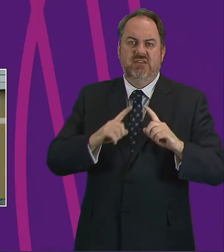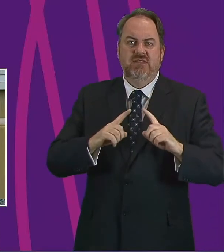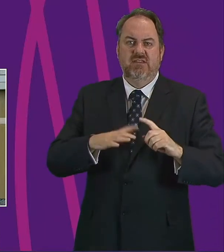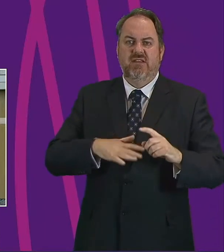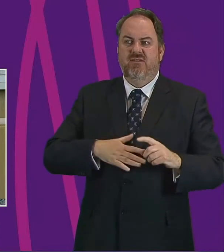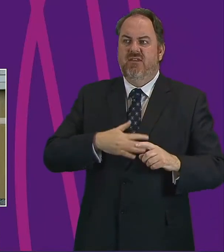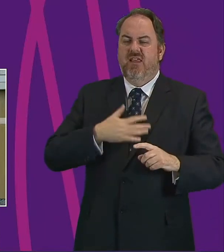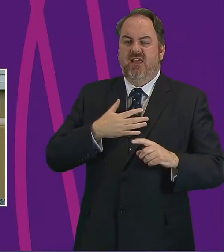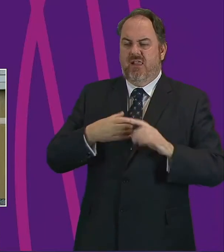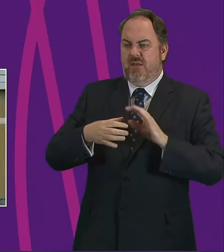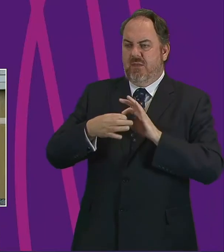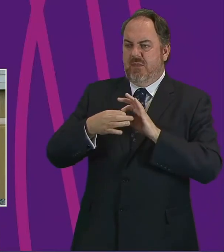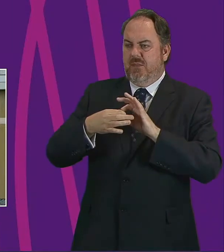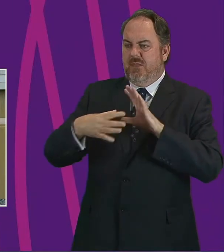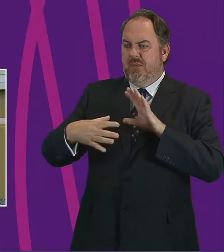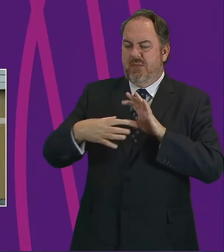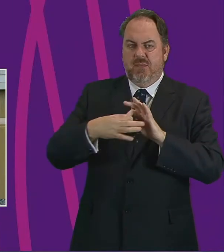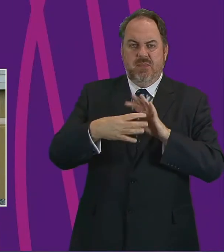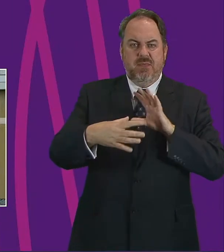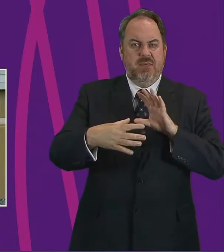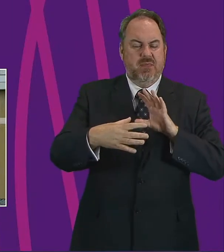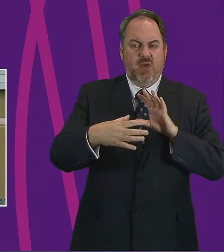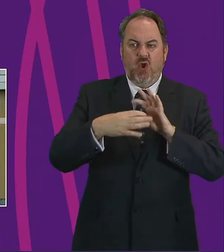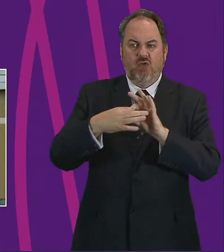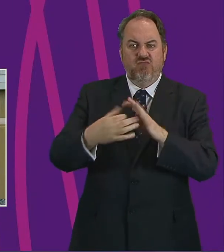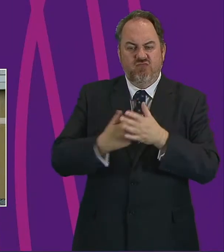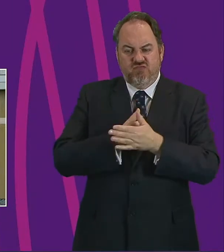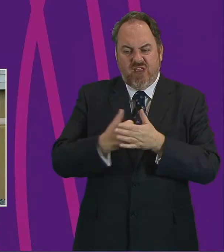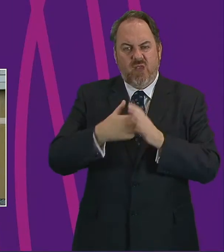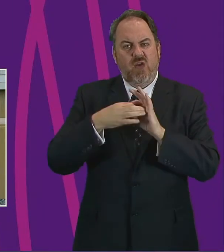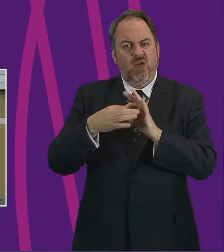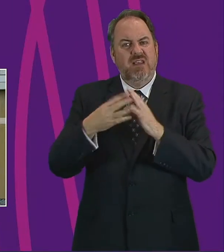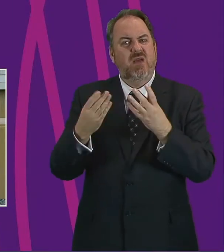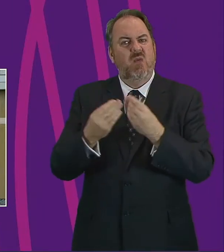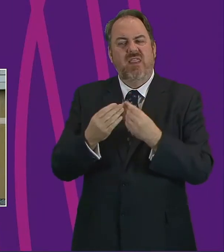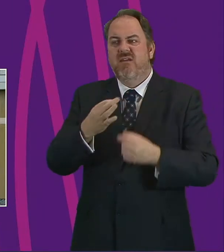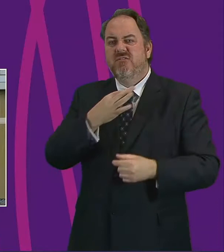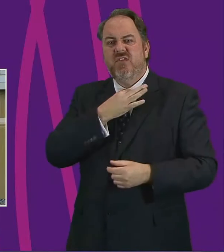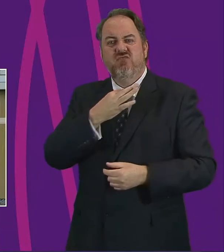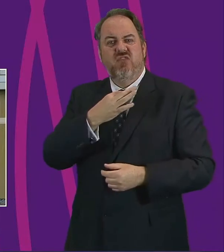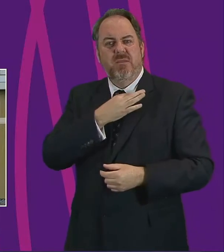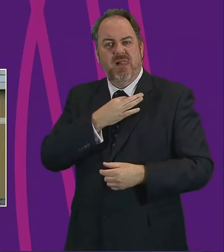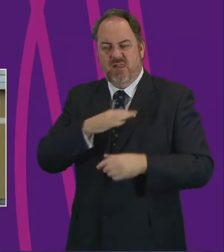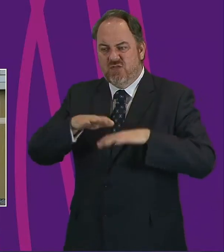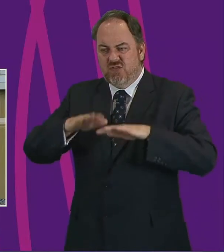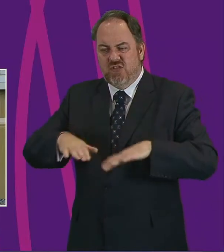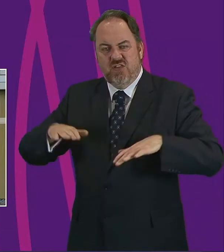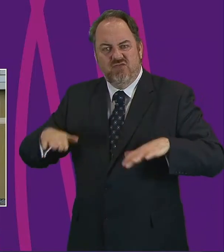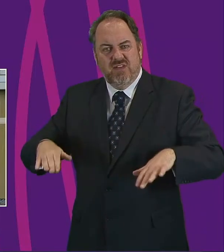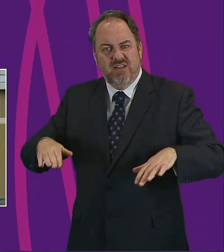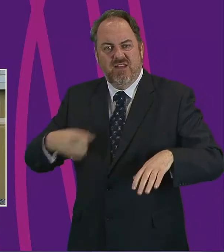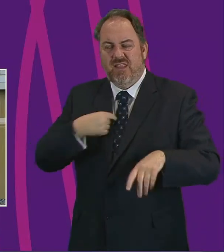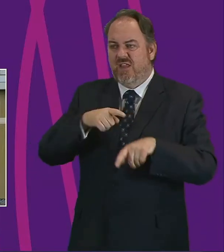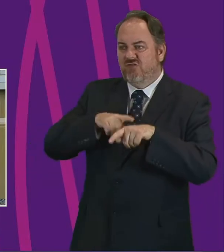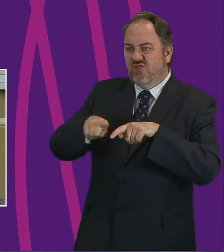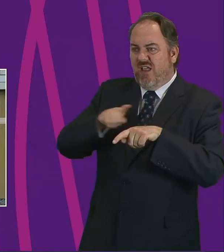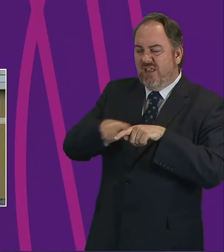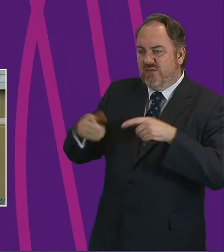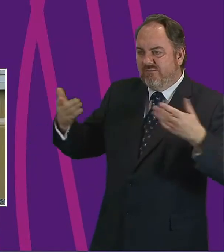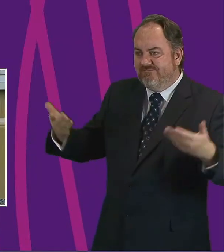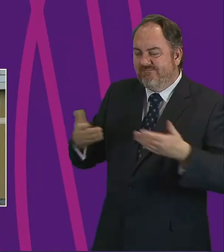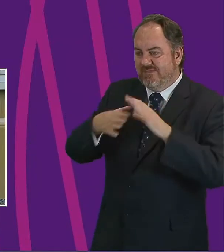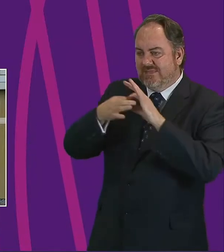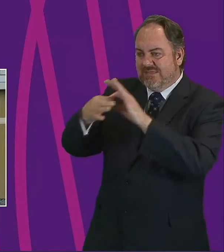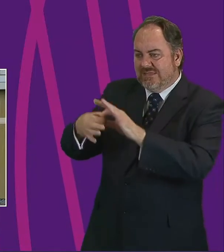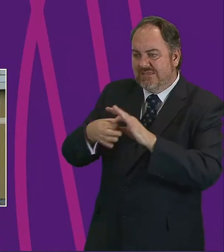of our most vulnerable pupils during this time, and they are struggling to maintain a contact protocol that protects the pupils'